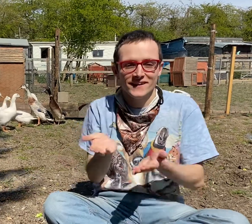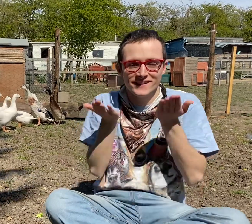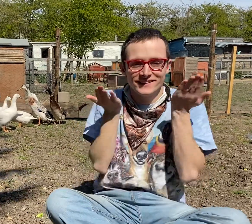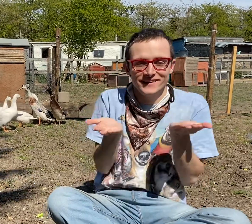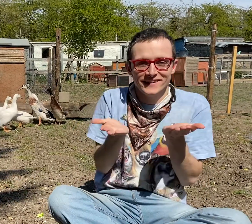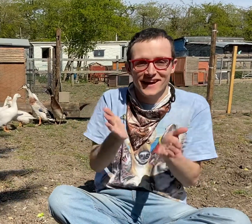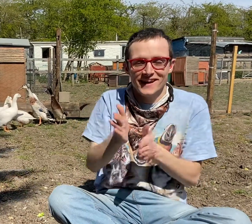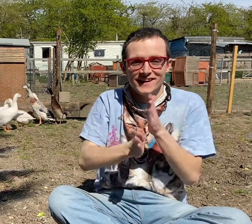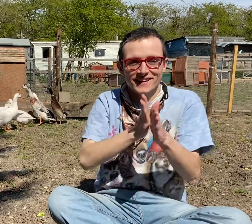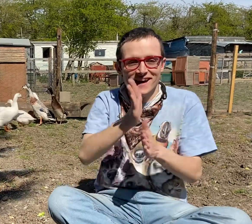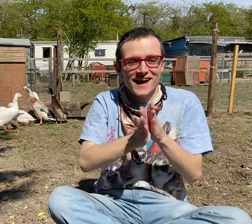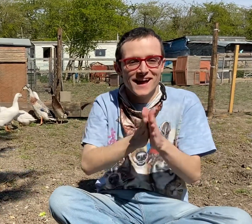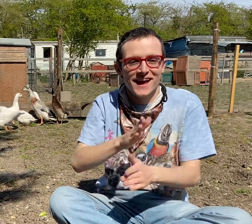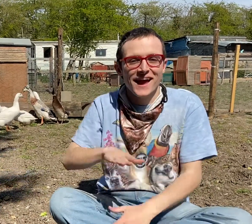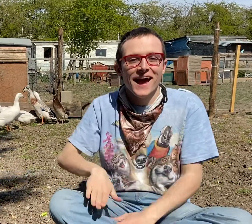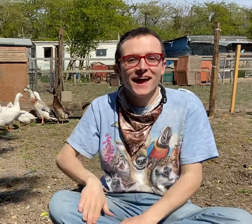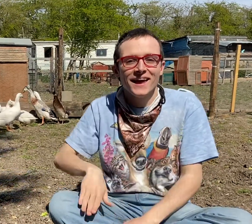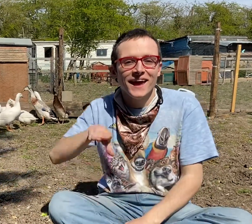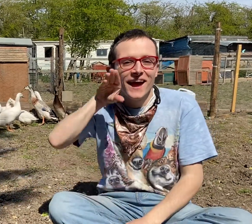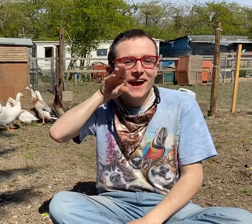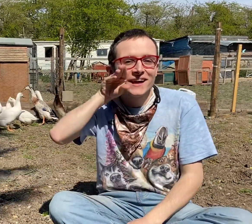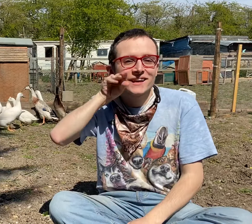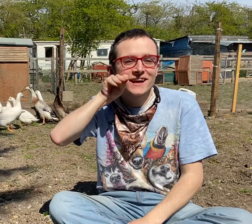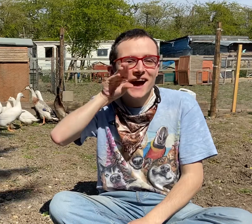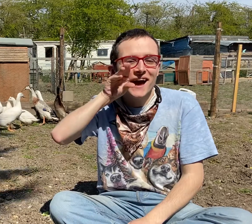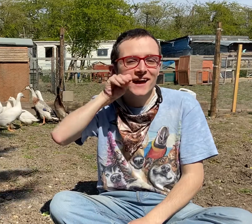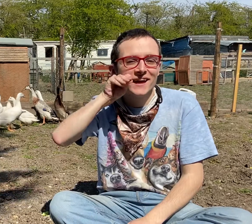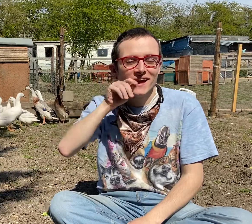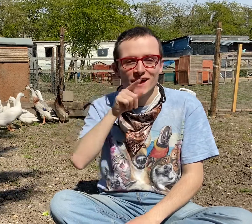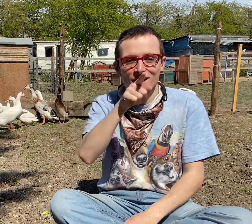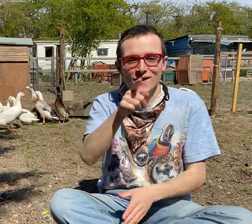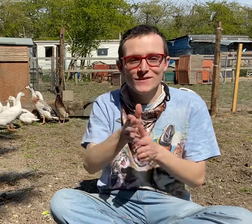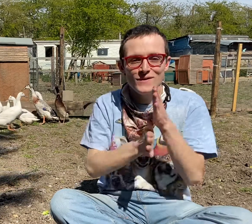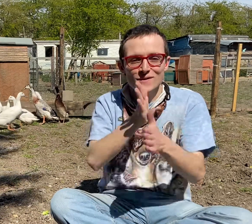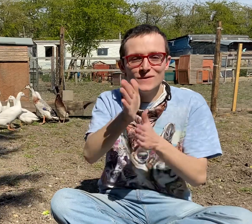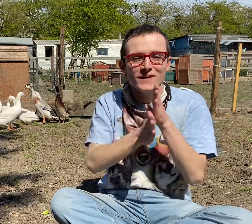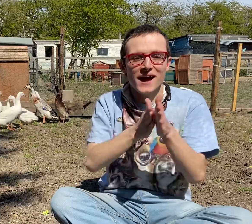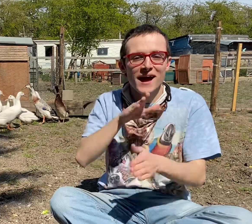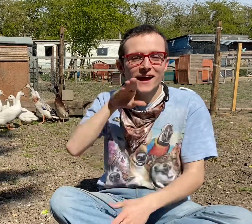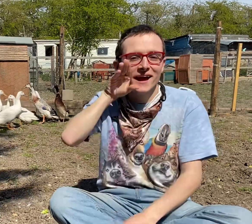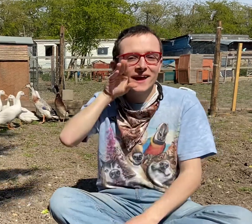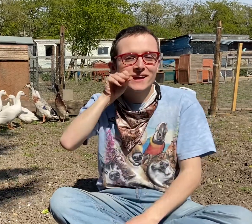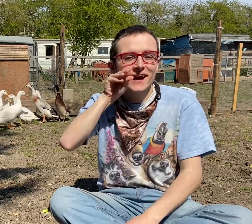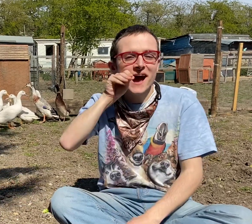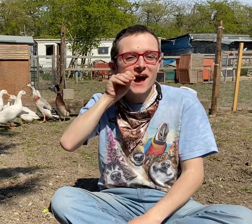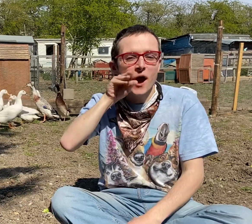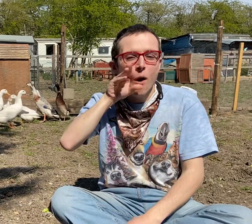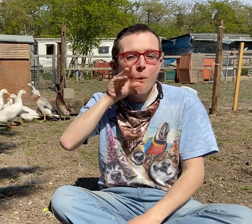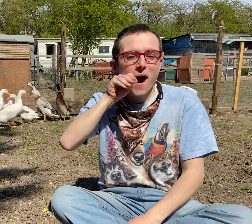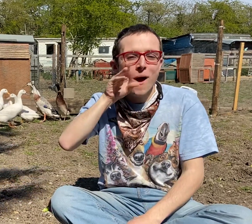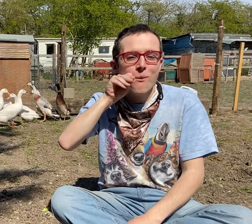you guy, got it, he, got, you guy, got, ba, ba,